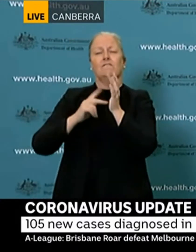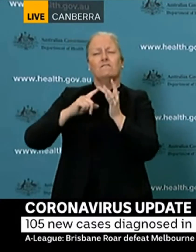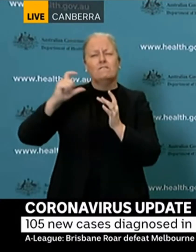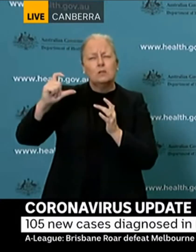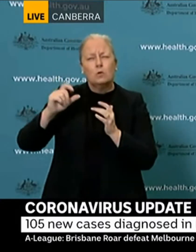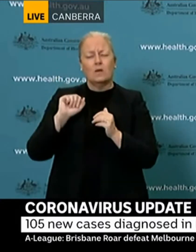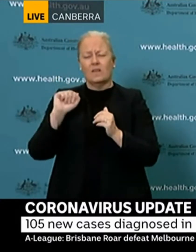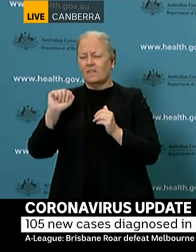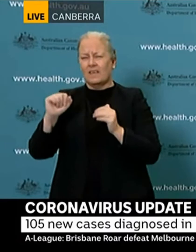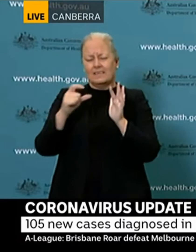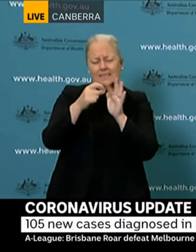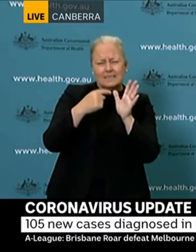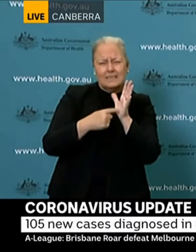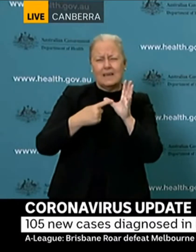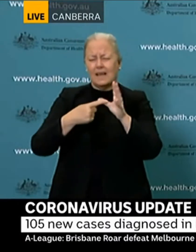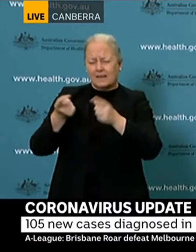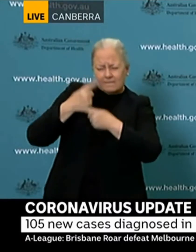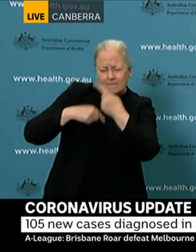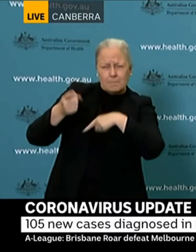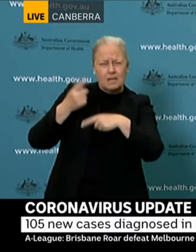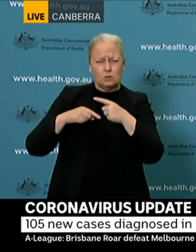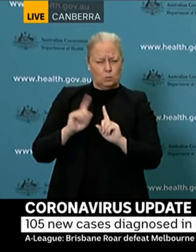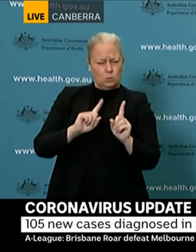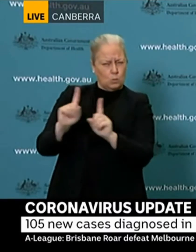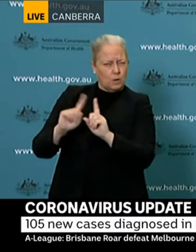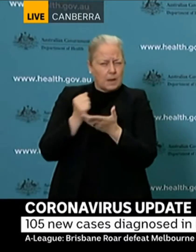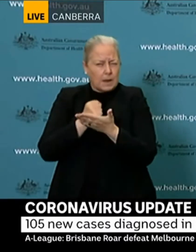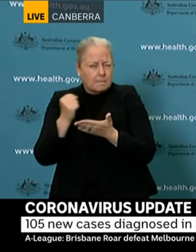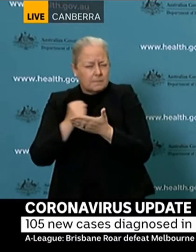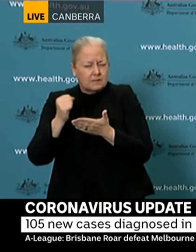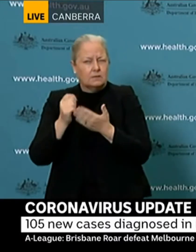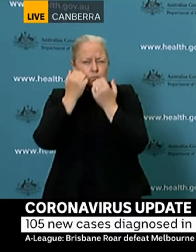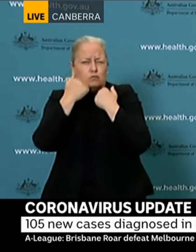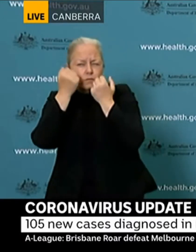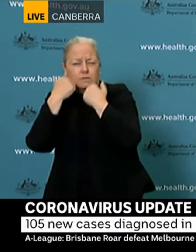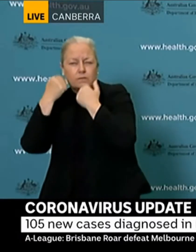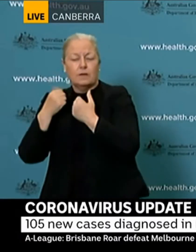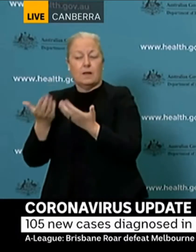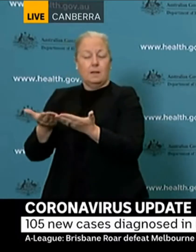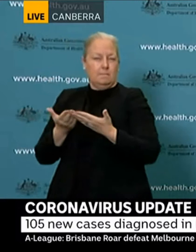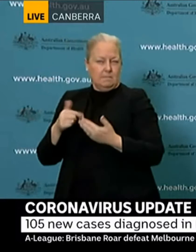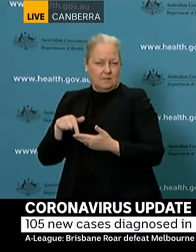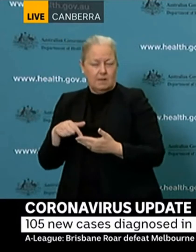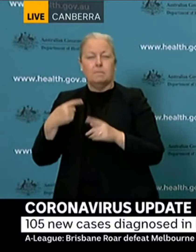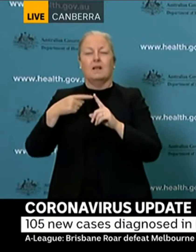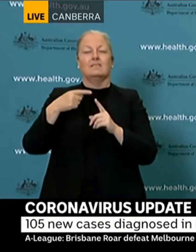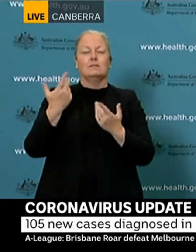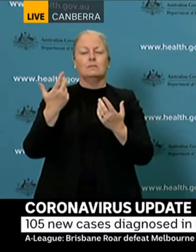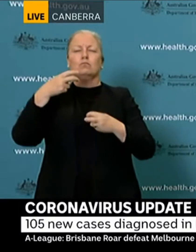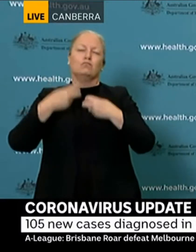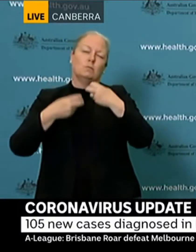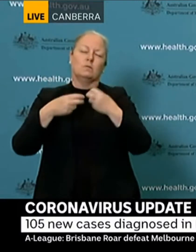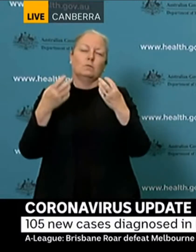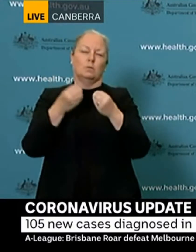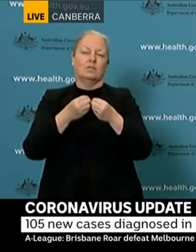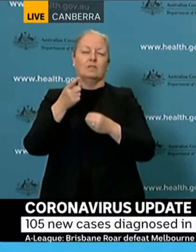some modelling as well around movement in particular, but also issues around aged care and so on.